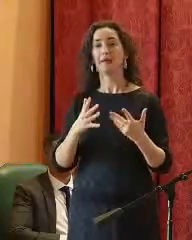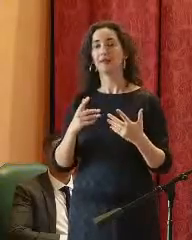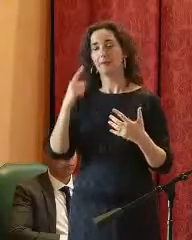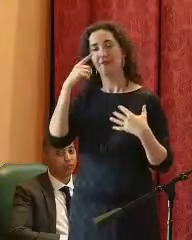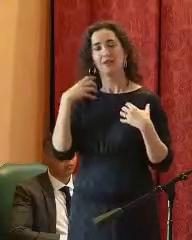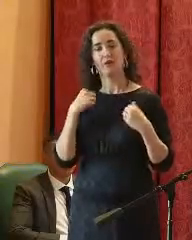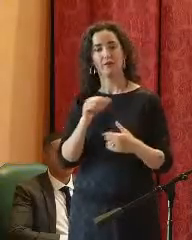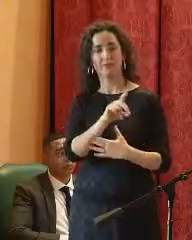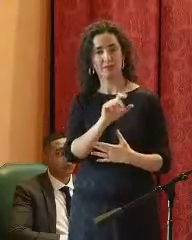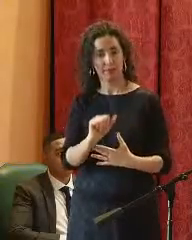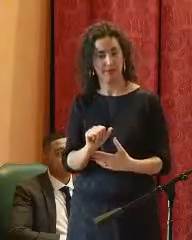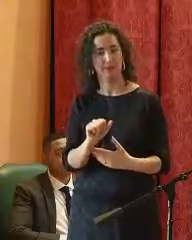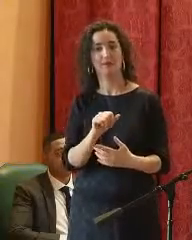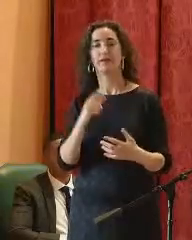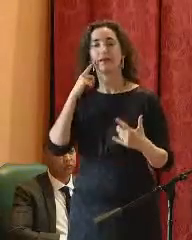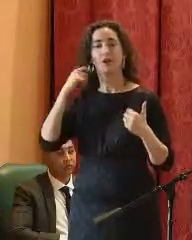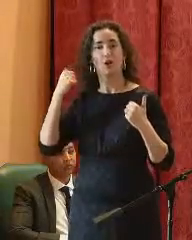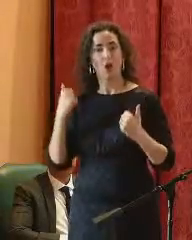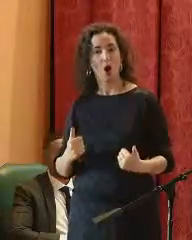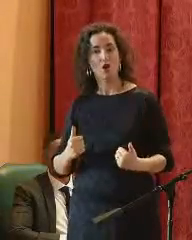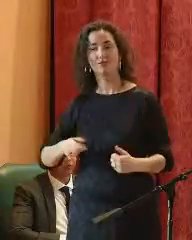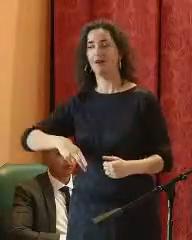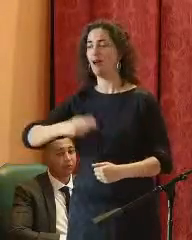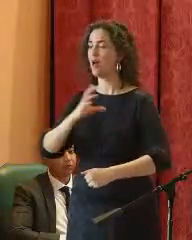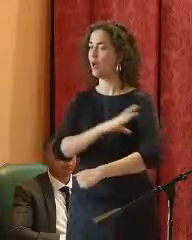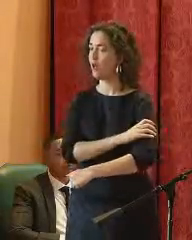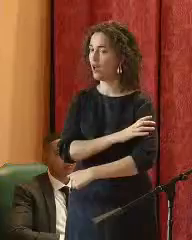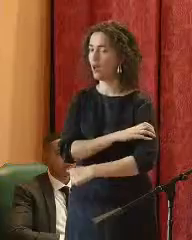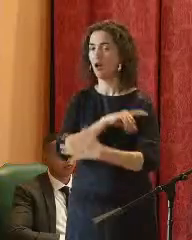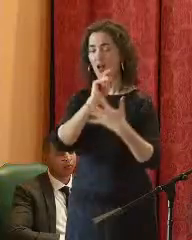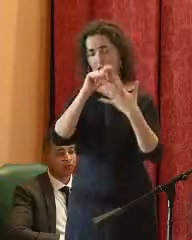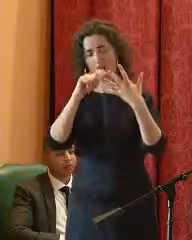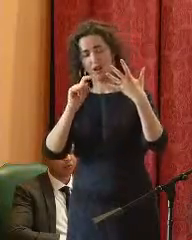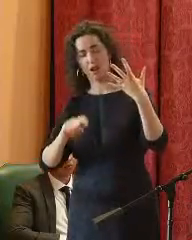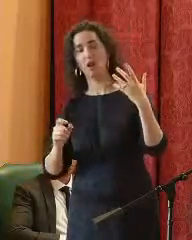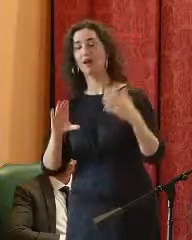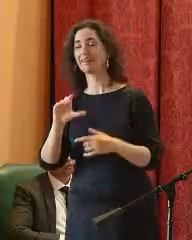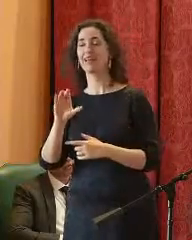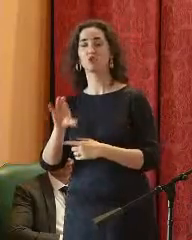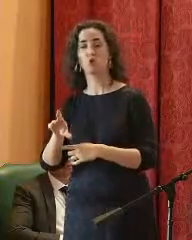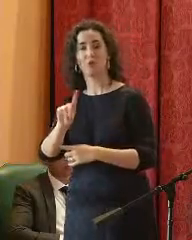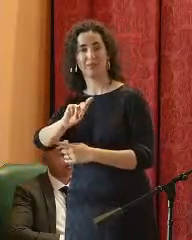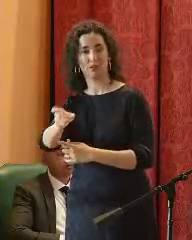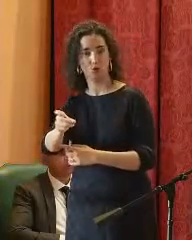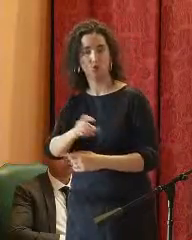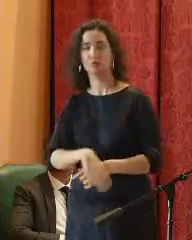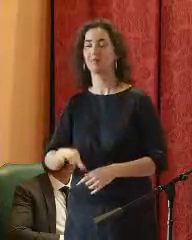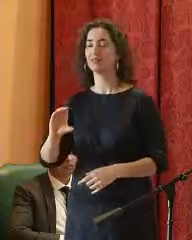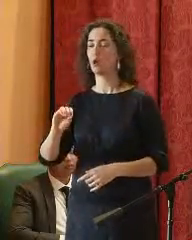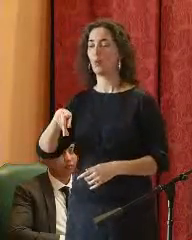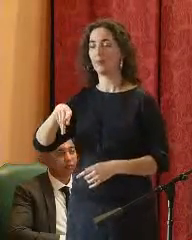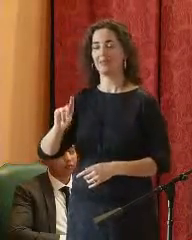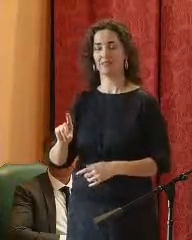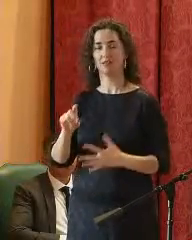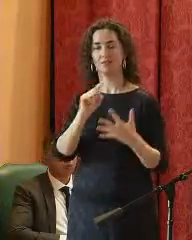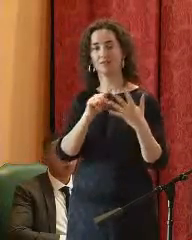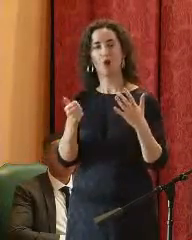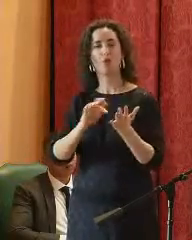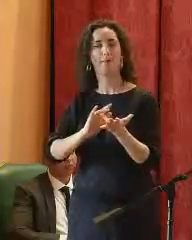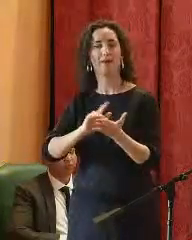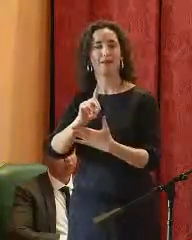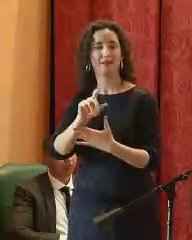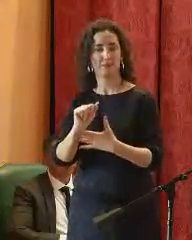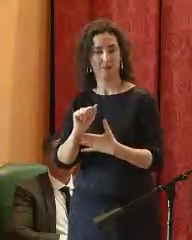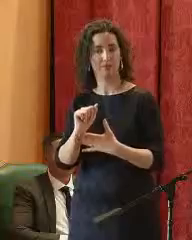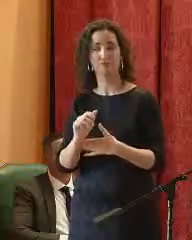health disabilities, hearing loss, hypertension, and many other cancer diagnoses, COPD, and other medical